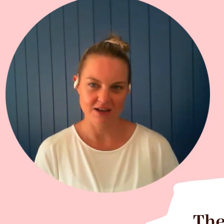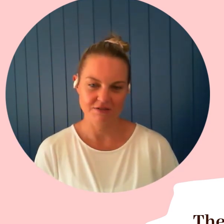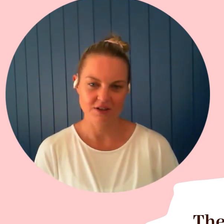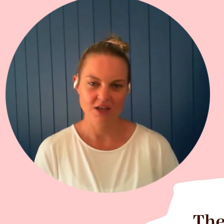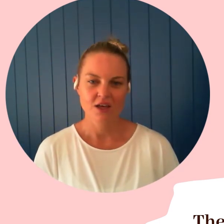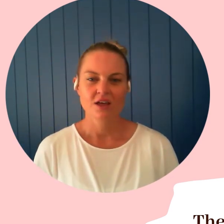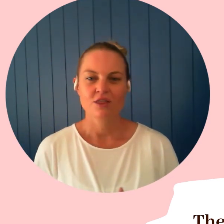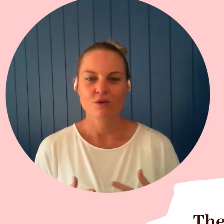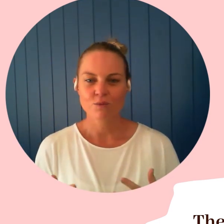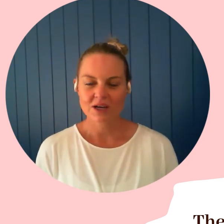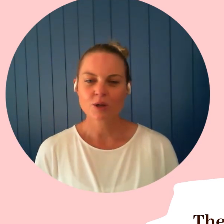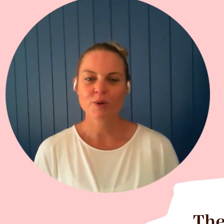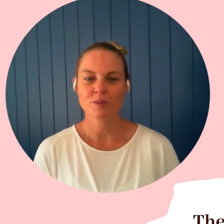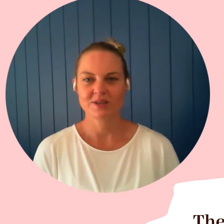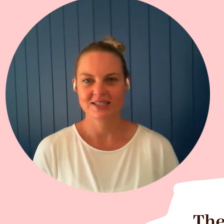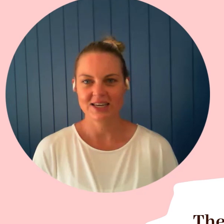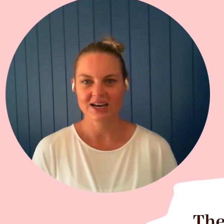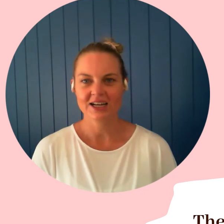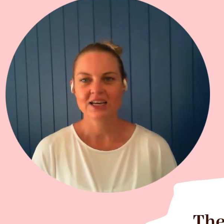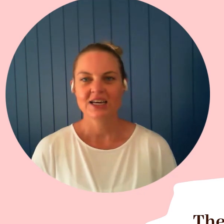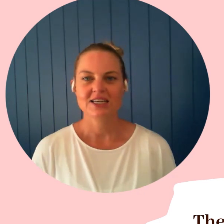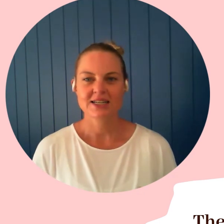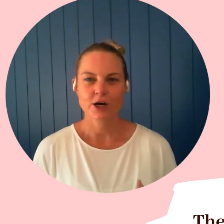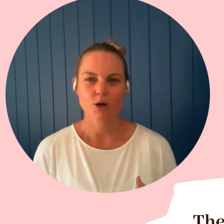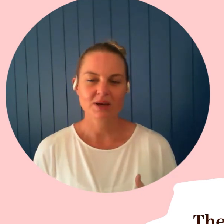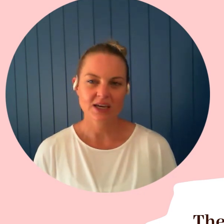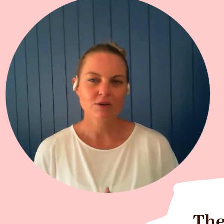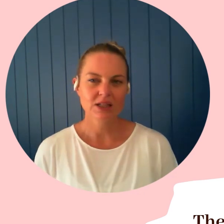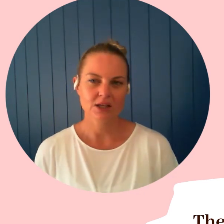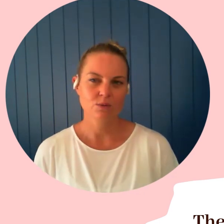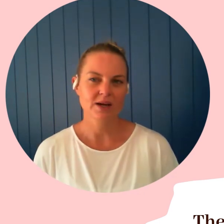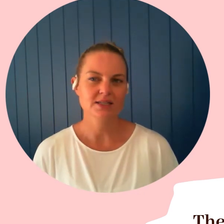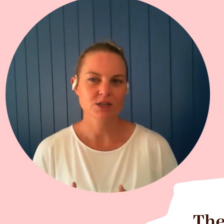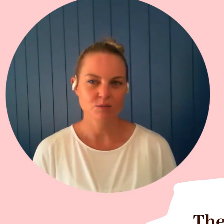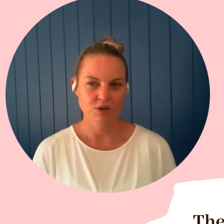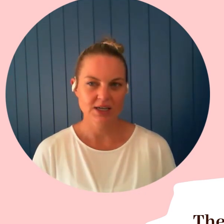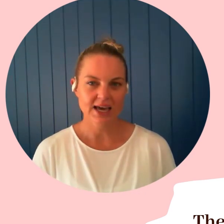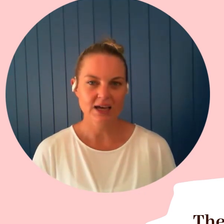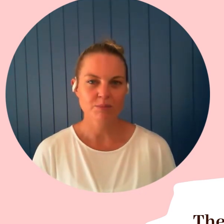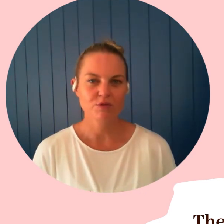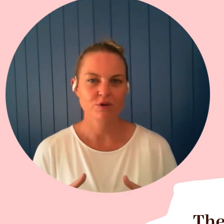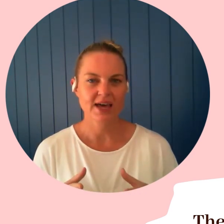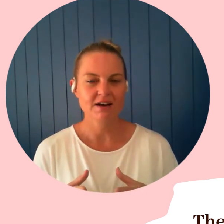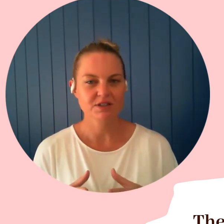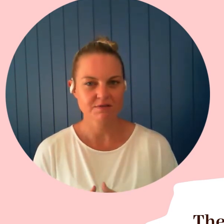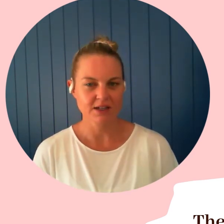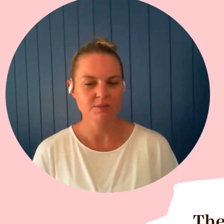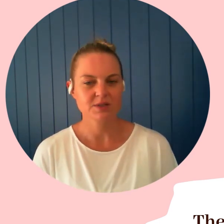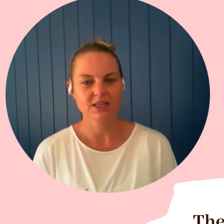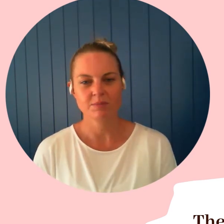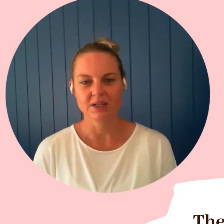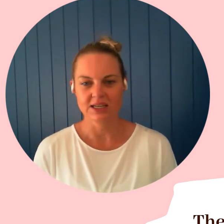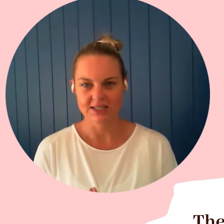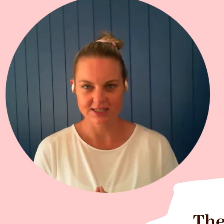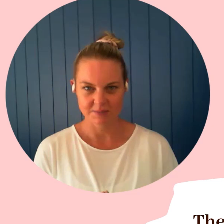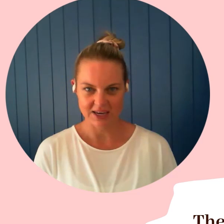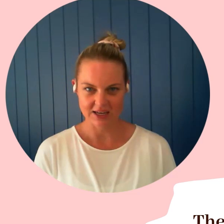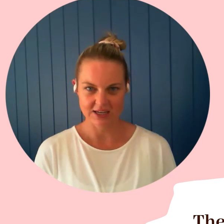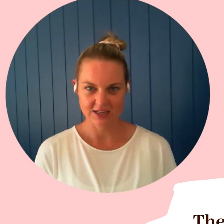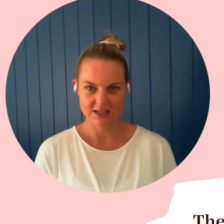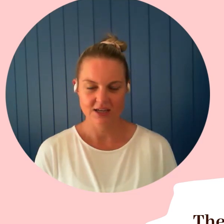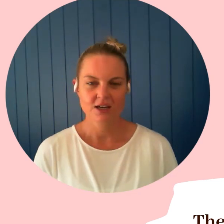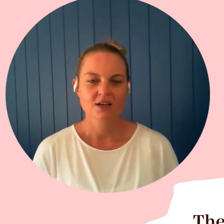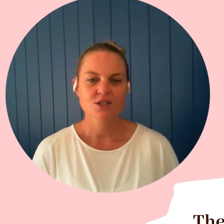relief. The real purpose here is to help hearing little ones communicate before they have developed the ability to